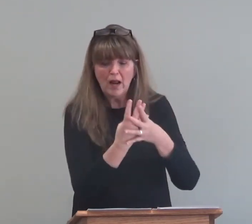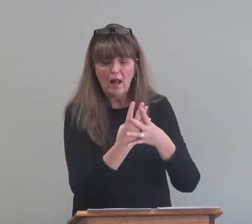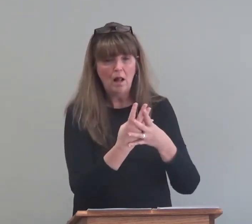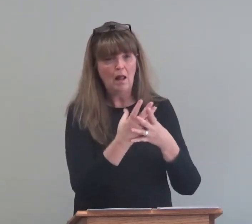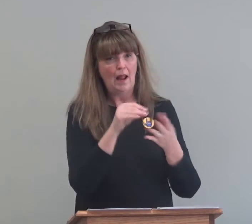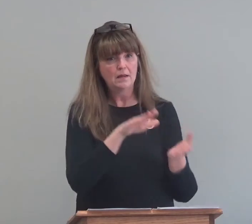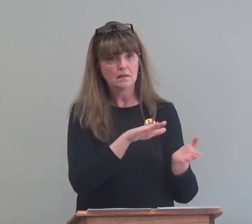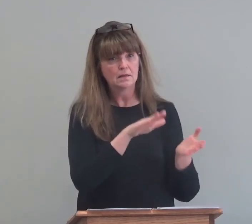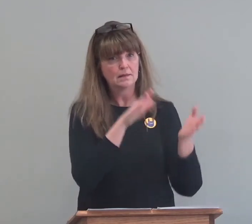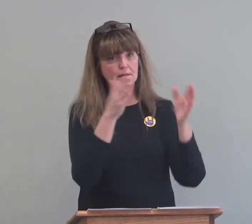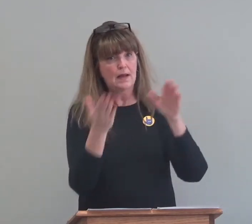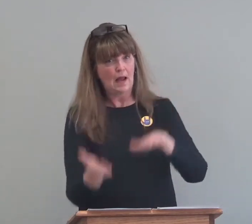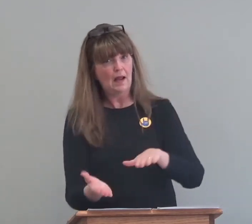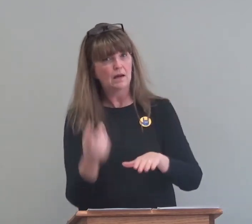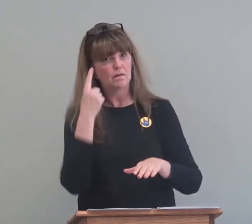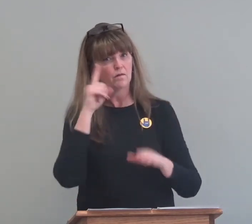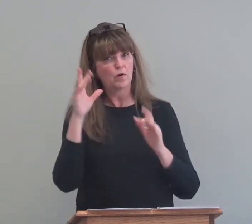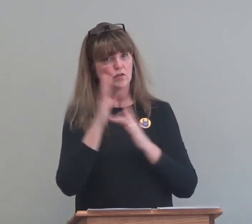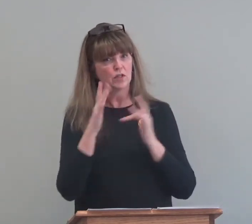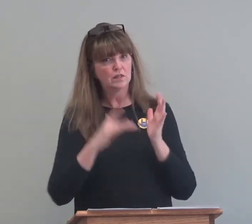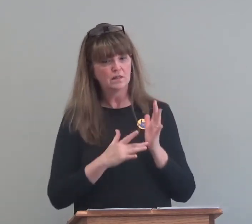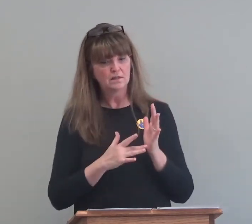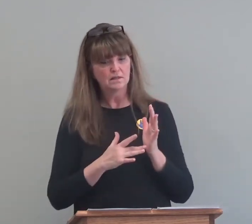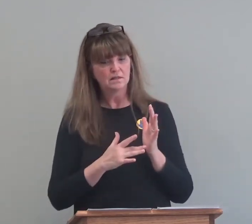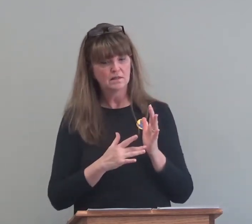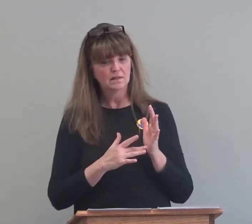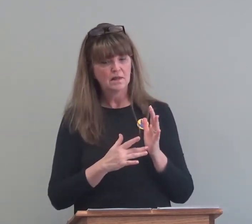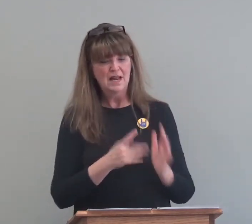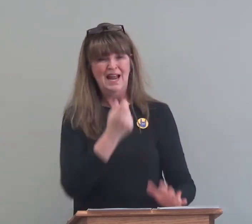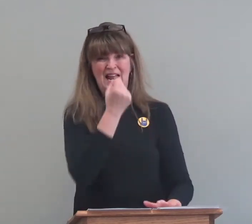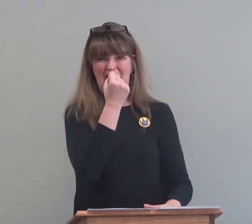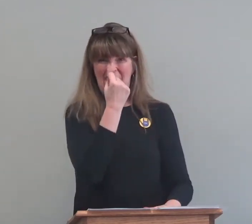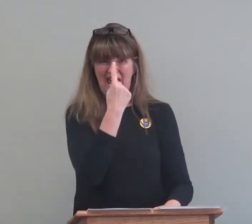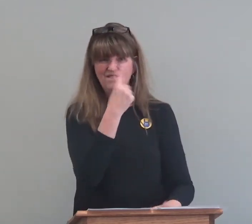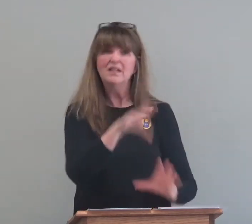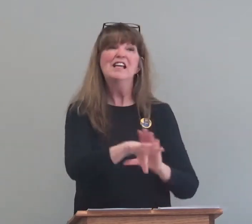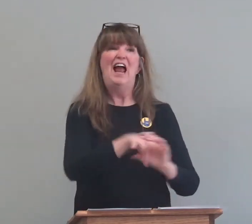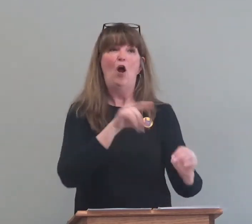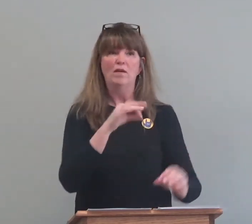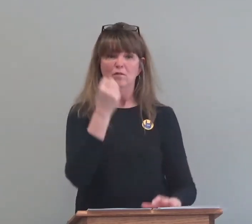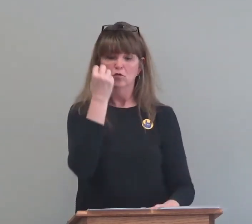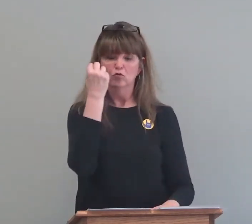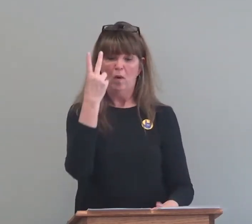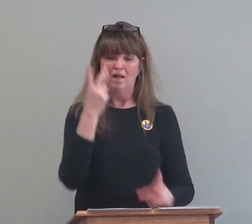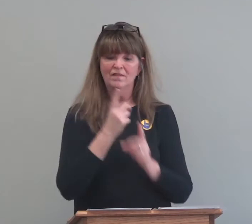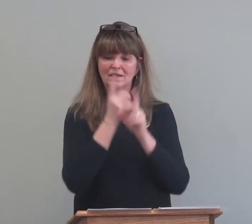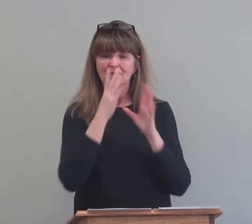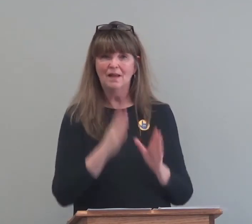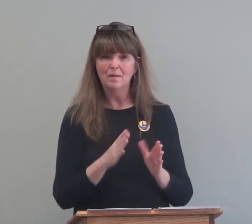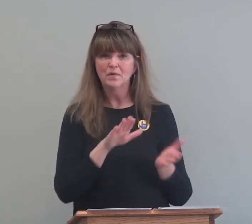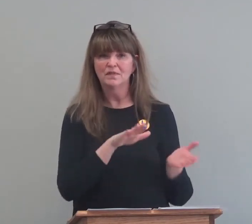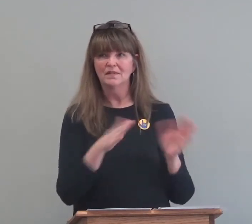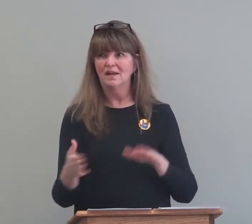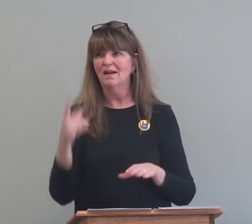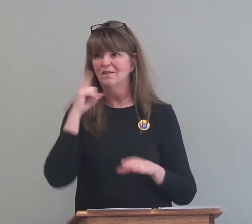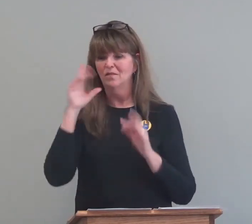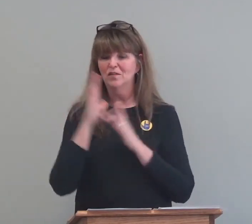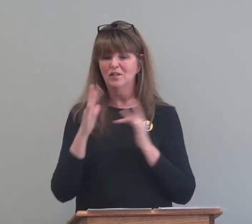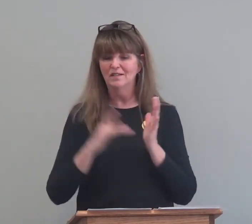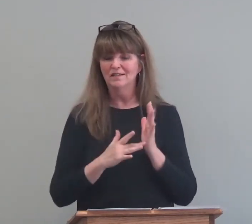and imprisonment and death for Jesus. 11 of the 12 disciples were martyred